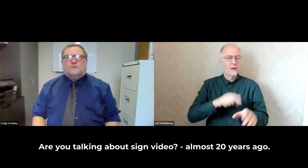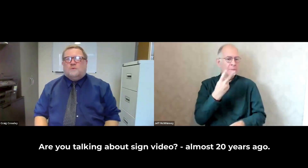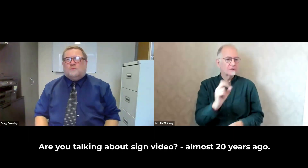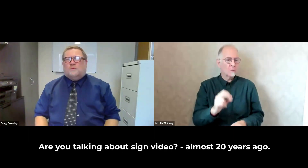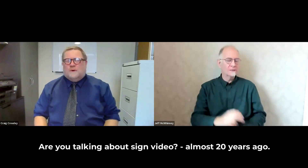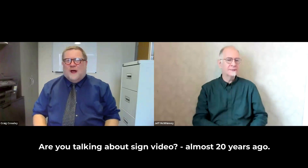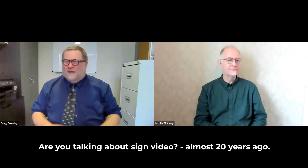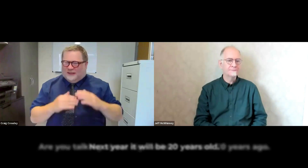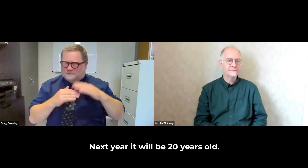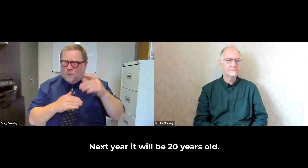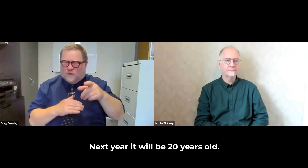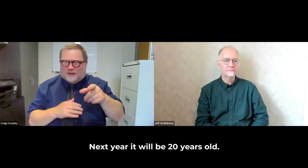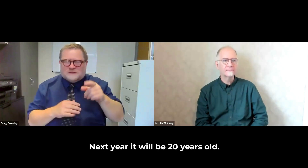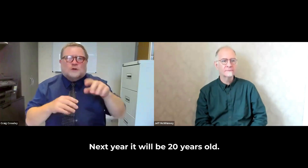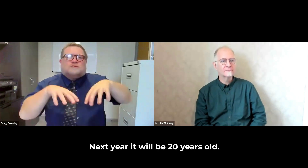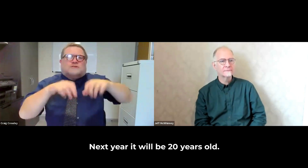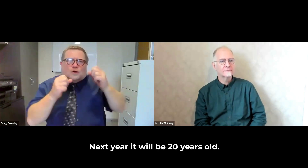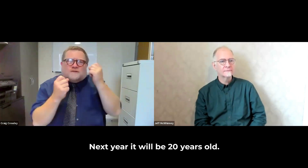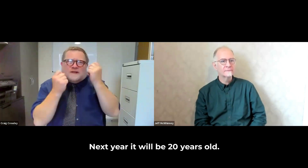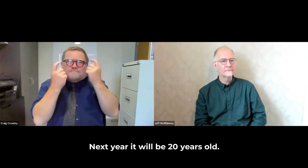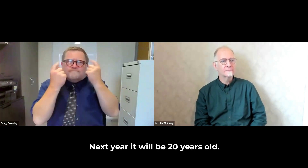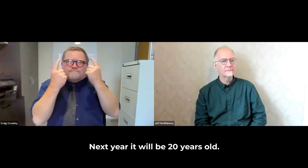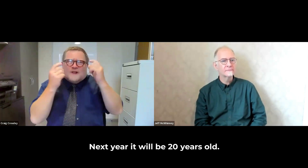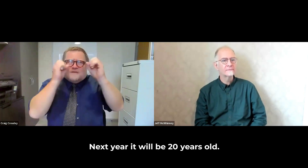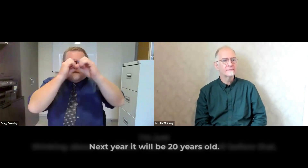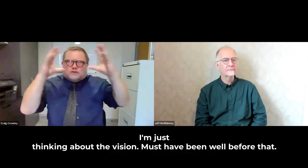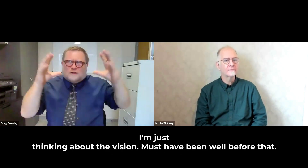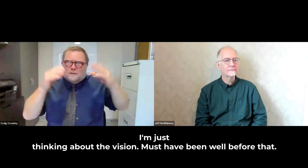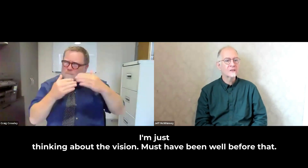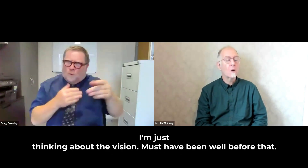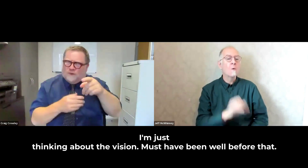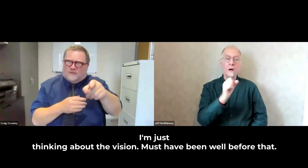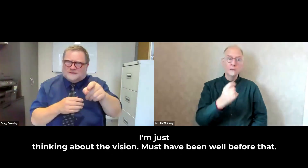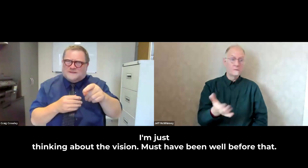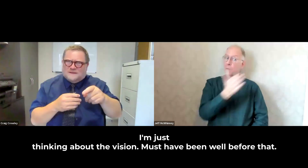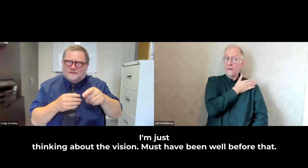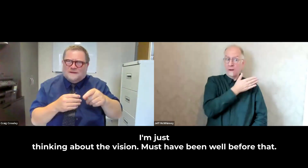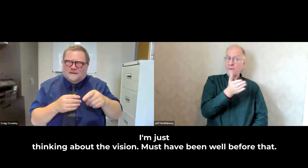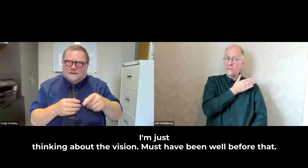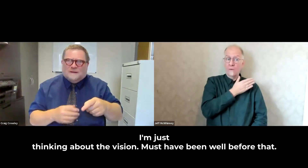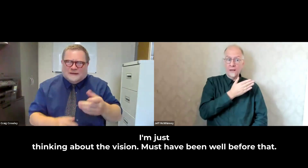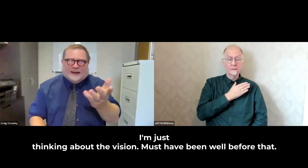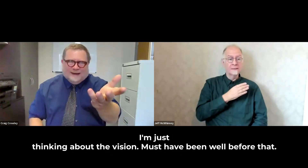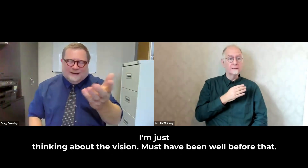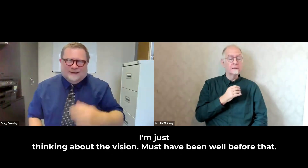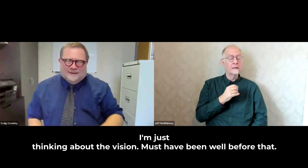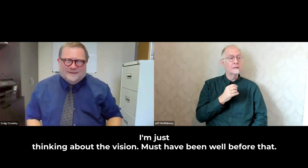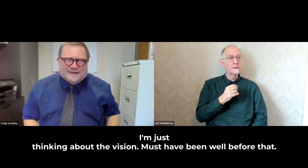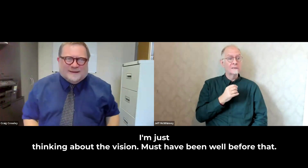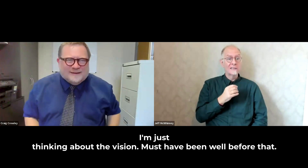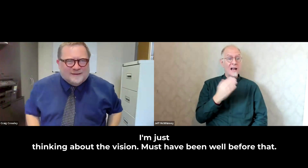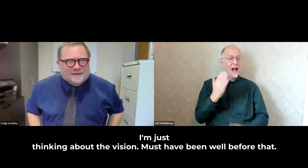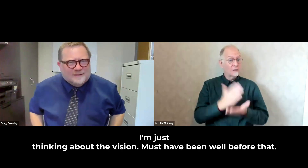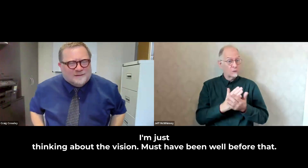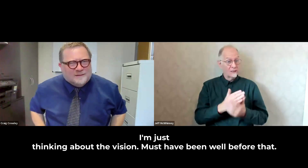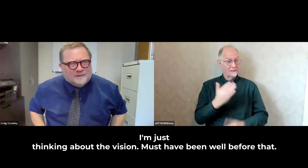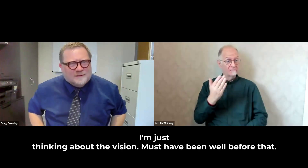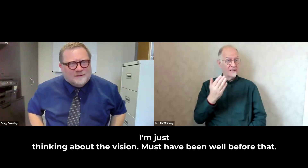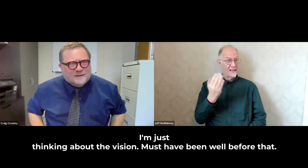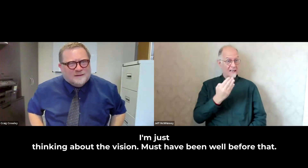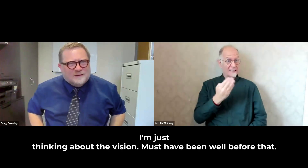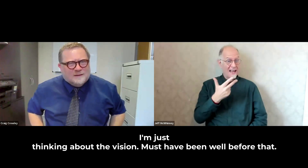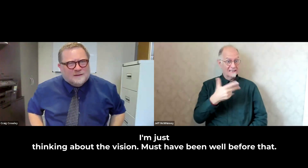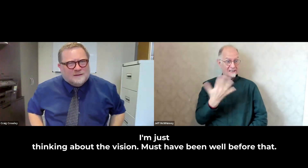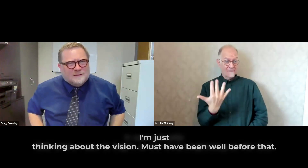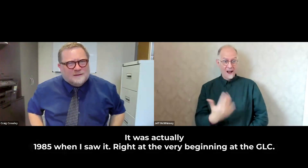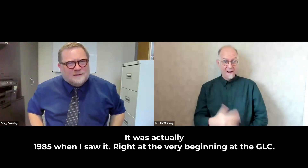Almost 20 years ago. Next year, it will be 20 years old. I'm just thinking about the vision must have been more Oh, yeah. longer Oh, ago no, than it was that. well